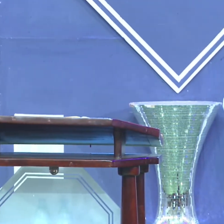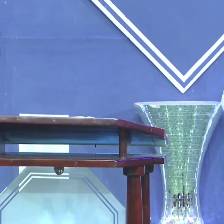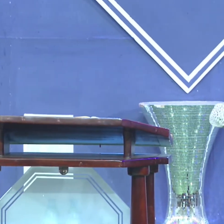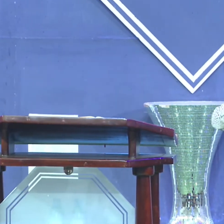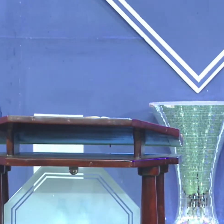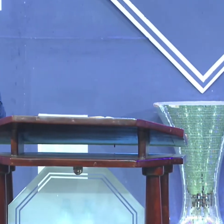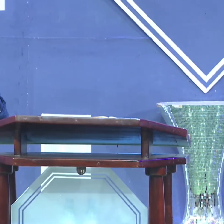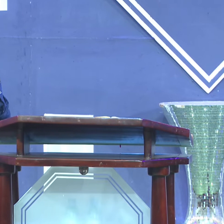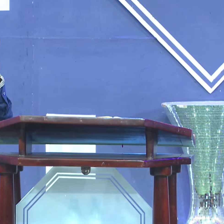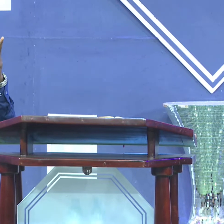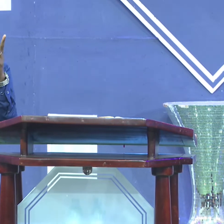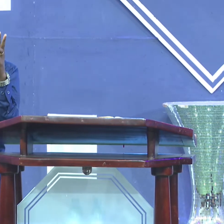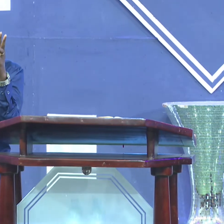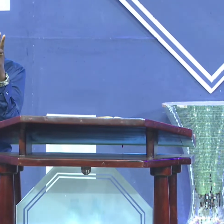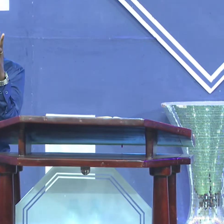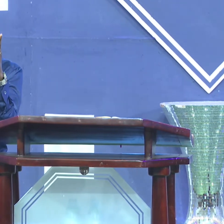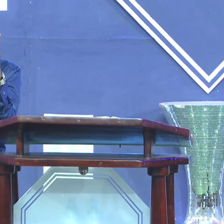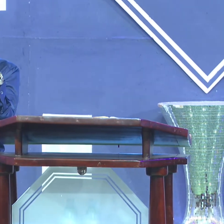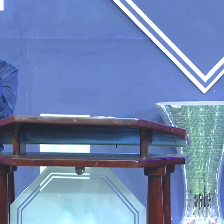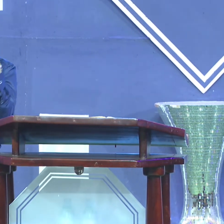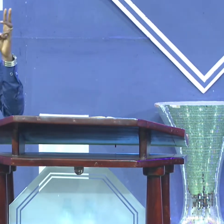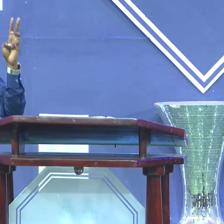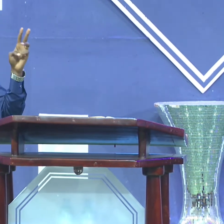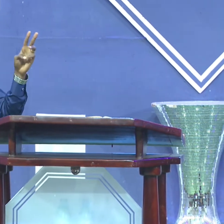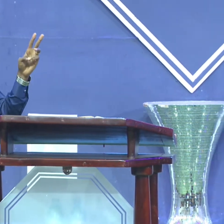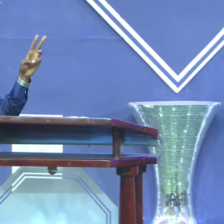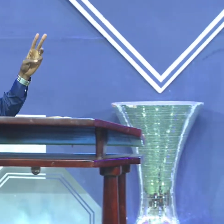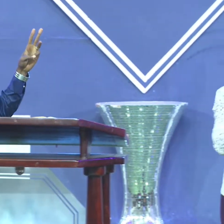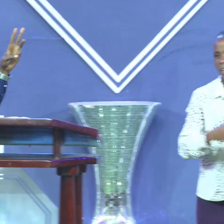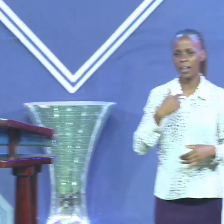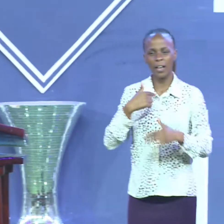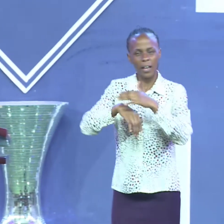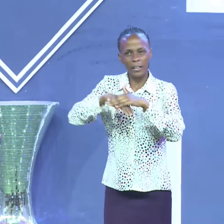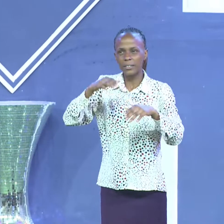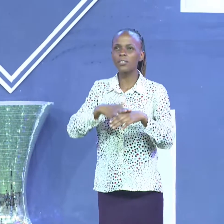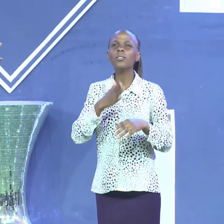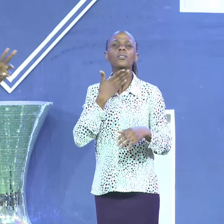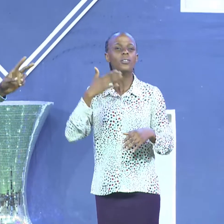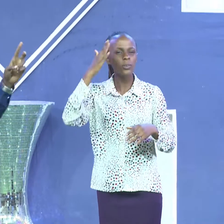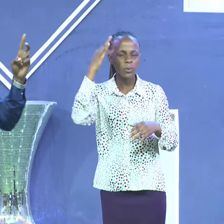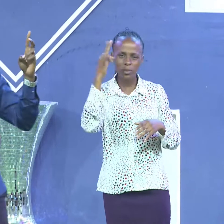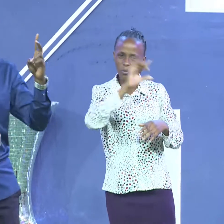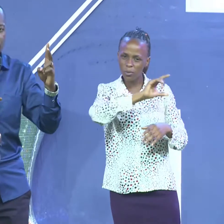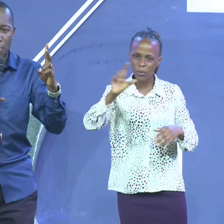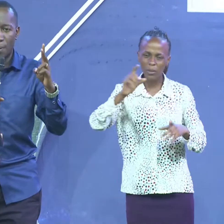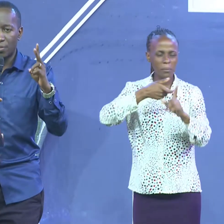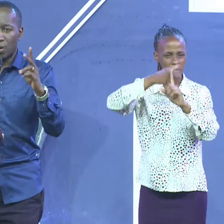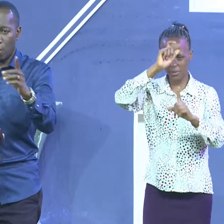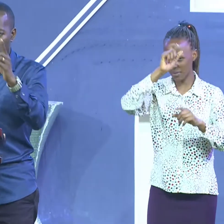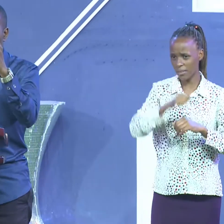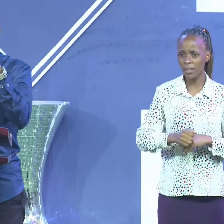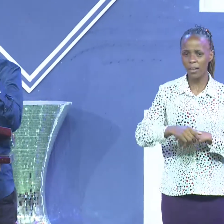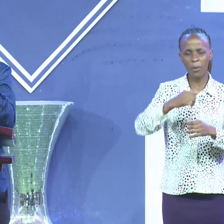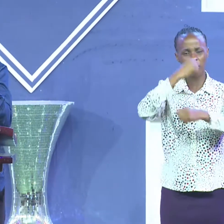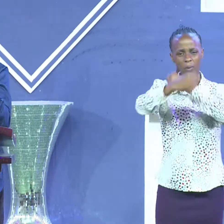know how long you spent in the time you spent in the prison while you are. Whether you spent a week there, or a